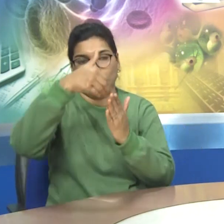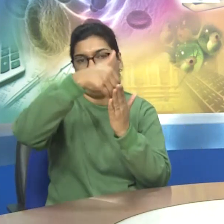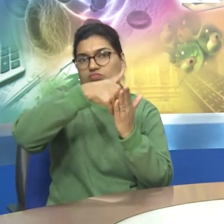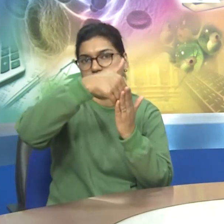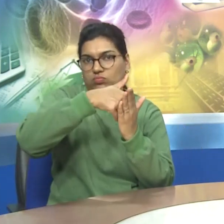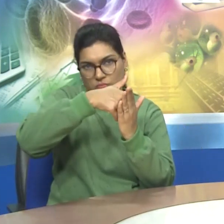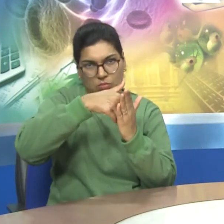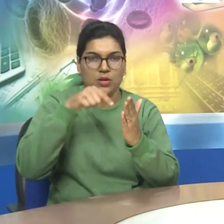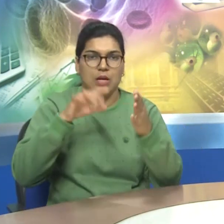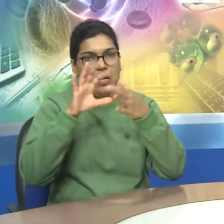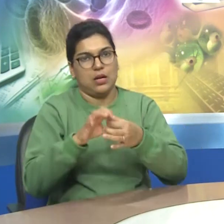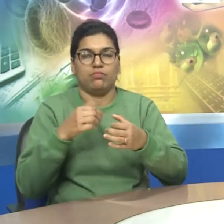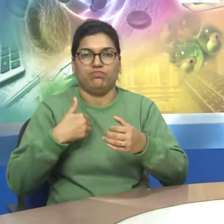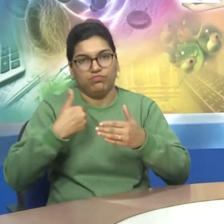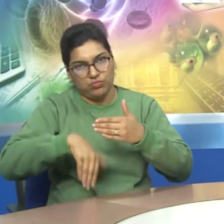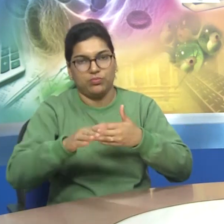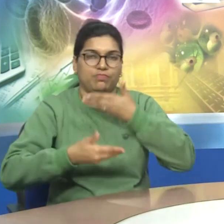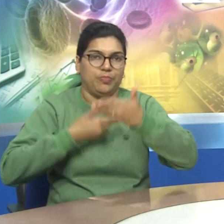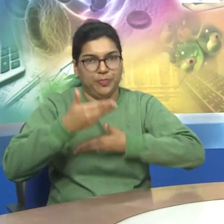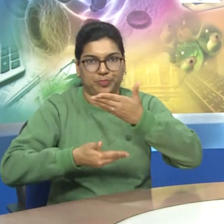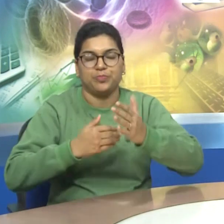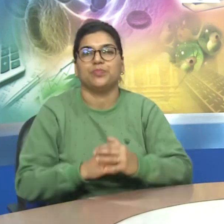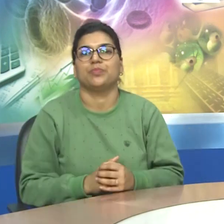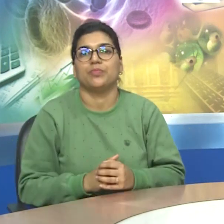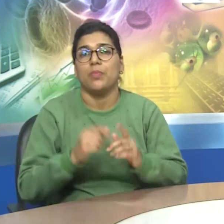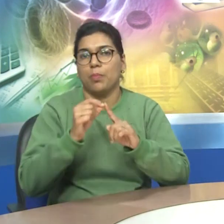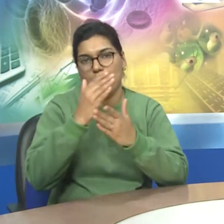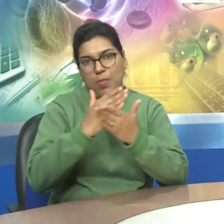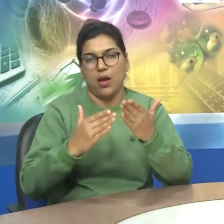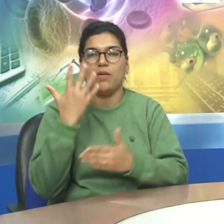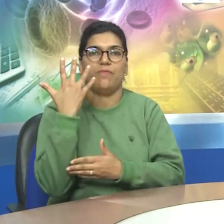Cataloging. This video is part 5.